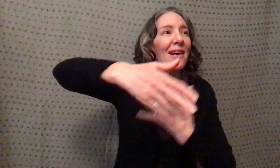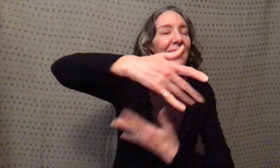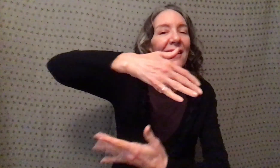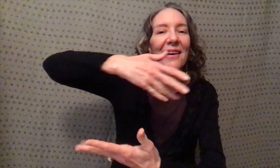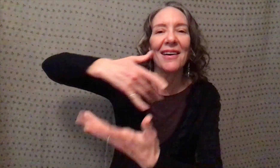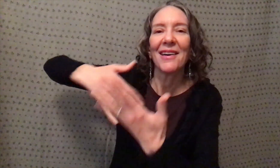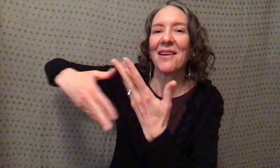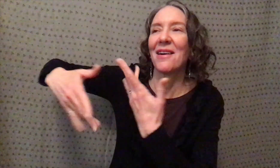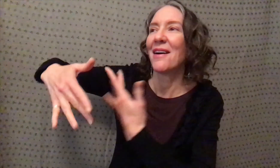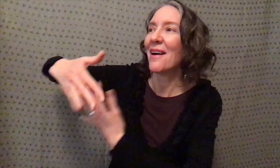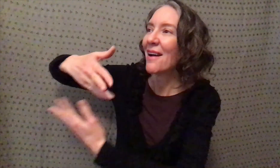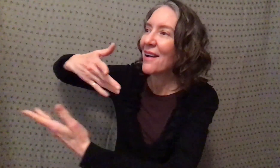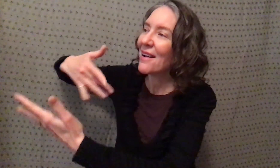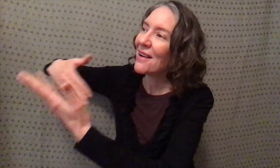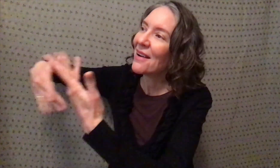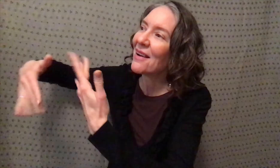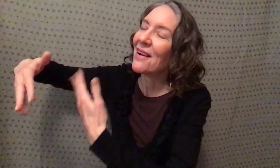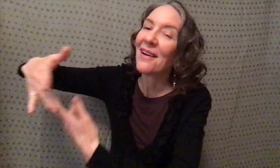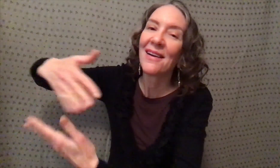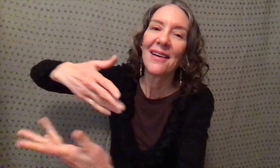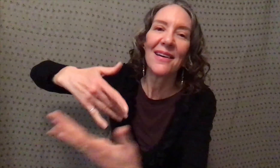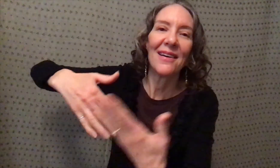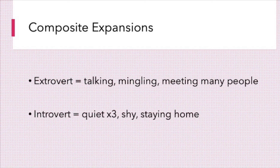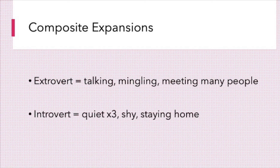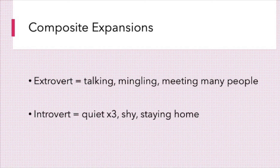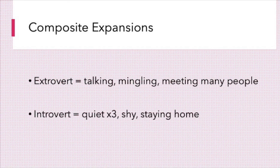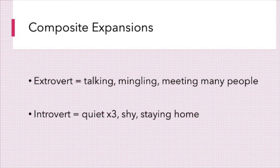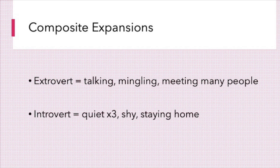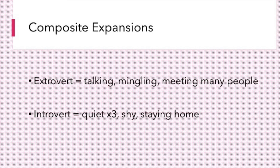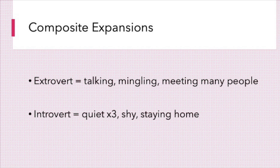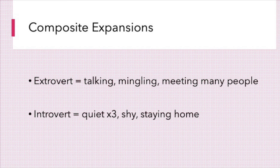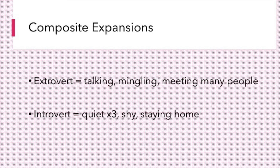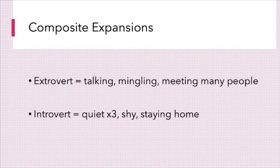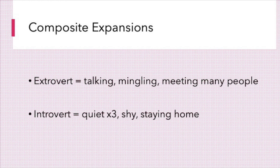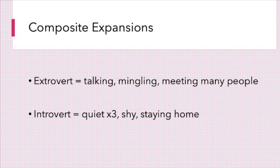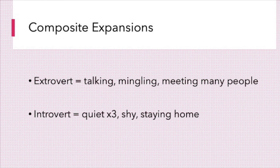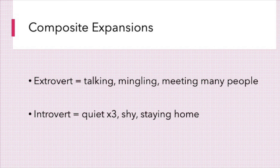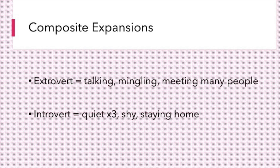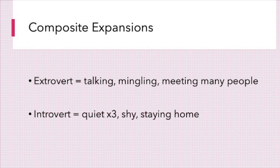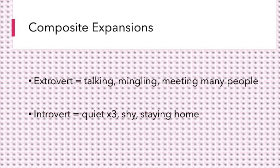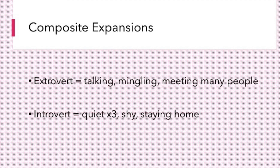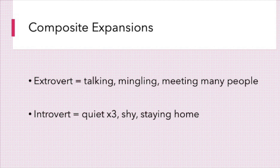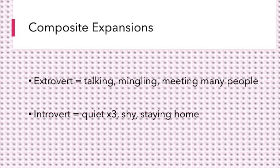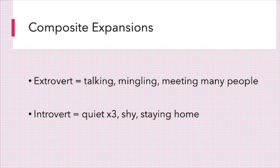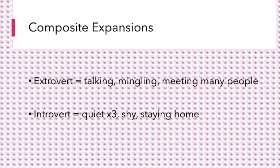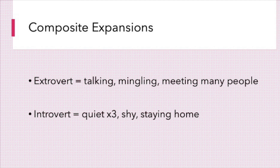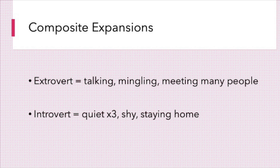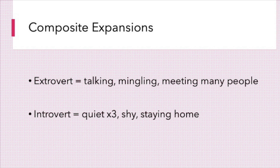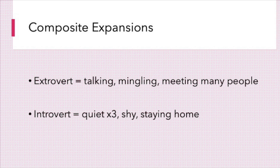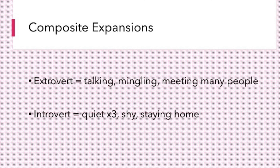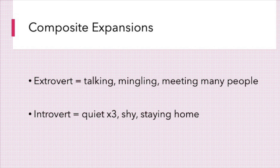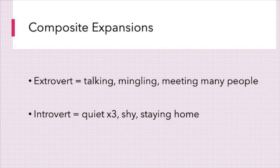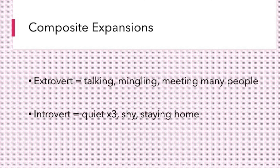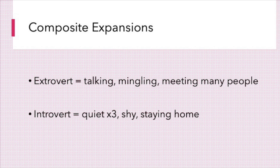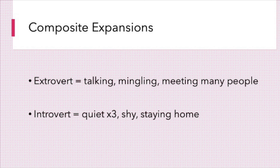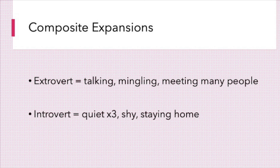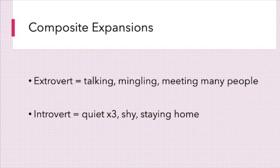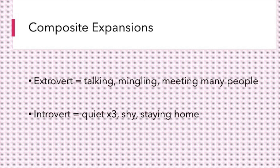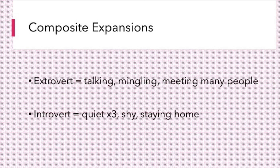Mingling and socializing with others. Some English words do not have a direct translation into